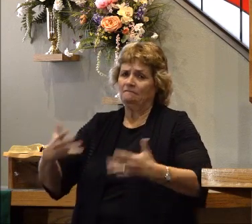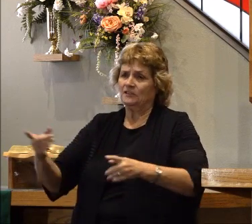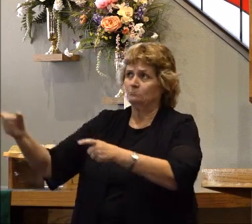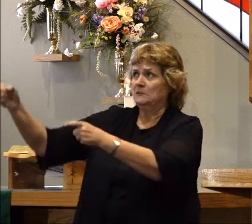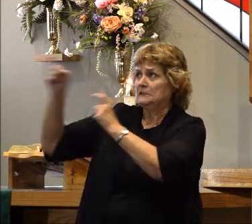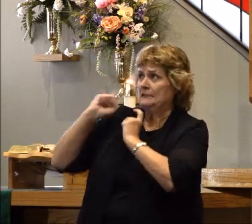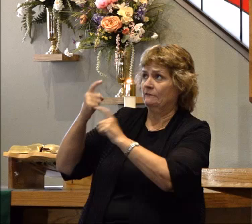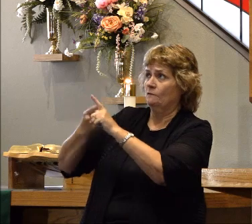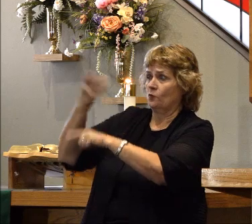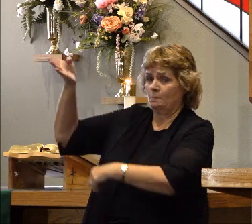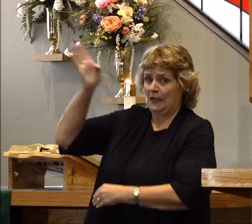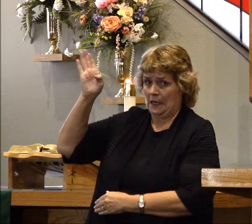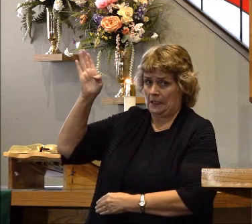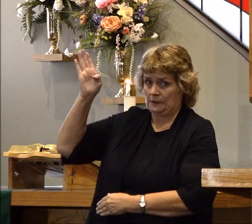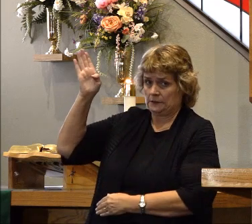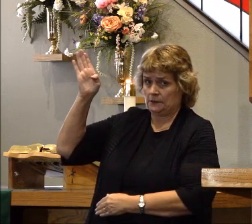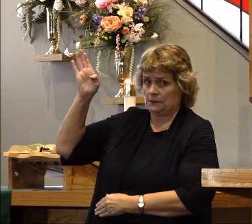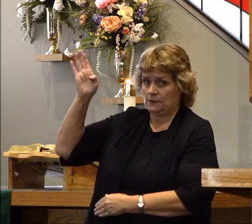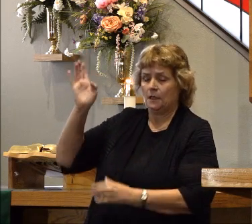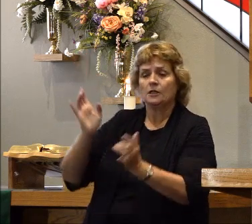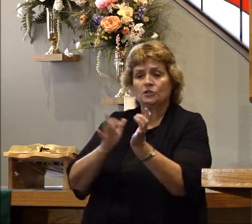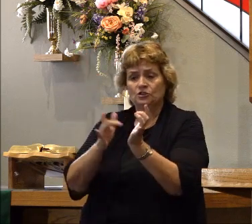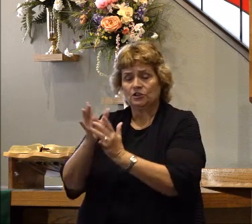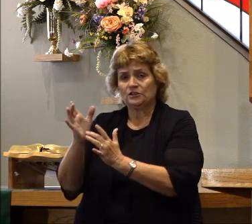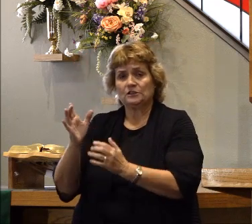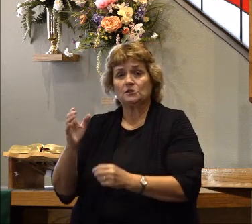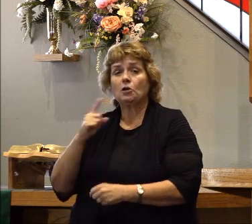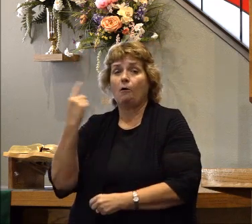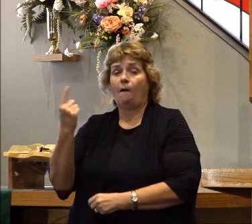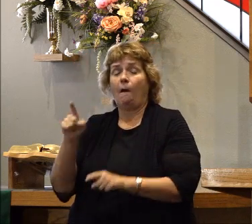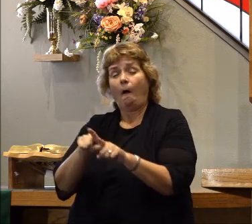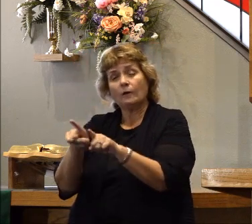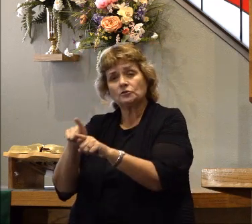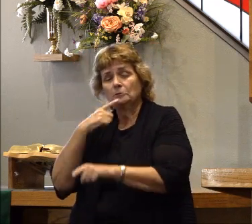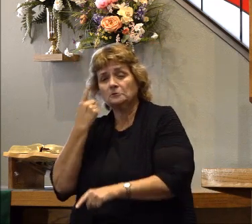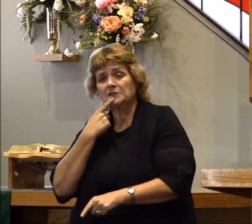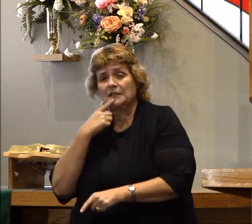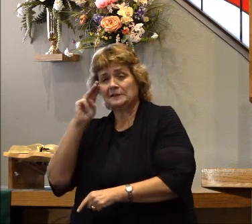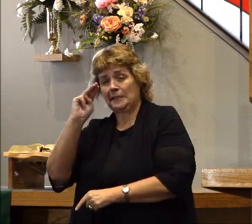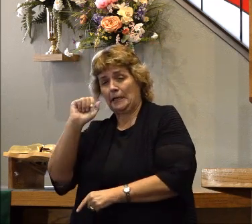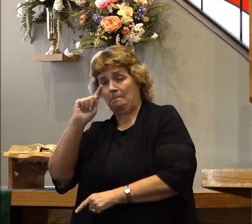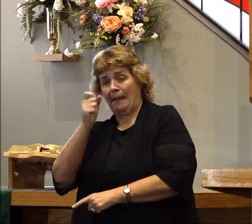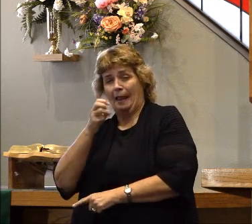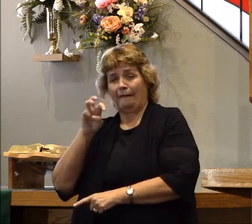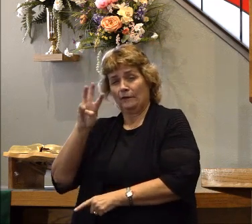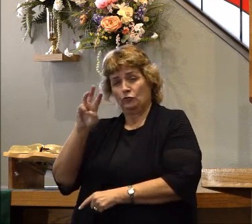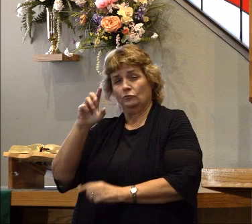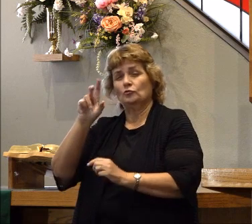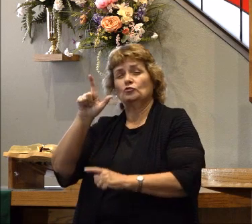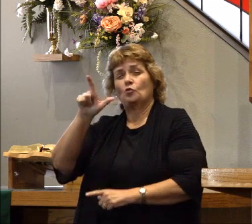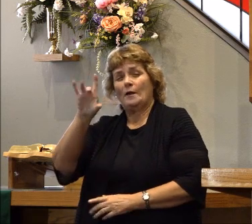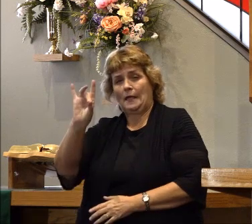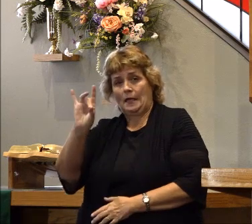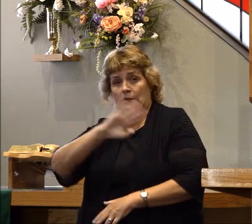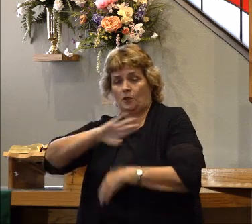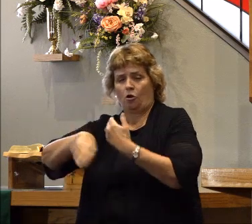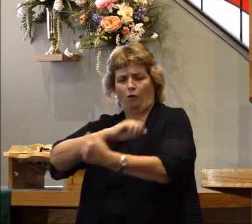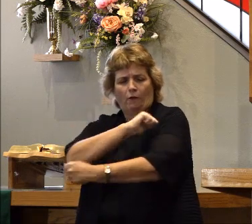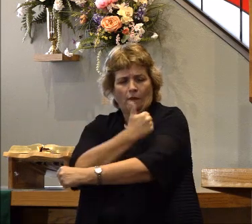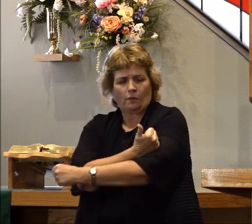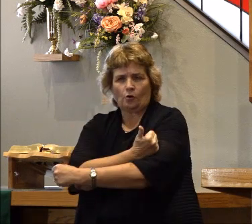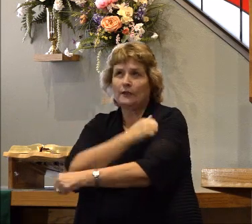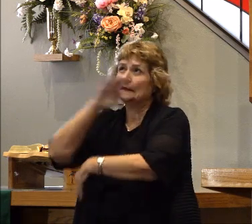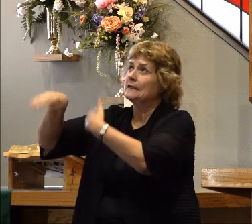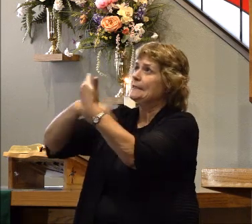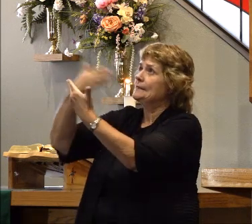established by God. Jesus also says in Matthew chapter 28, "All authority in heaven and on earth